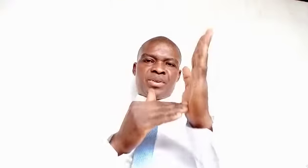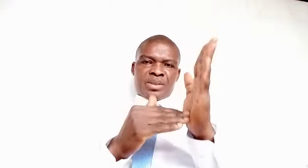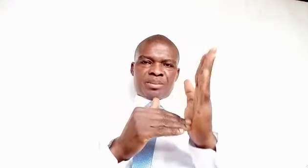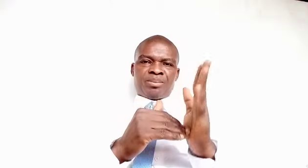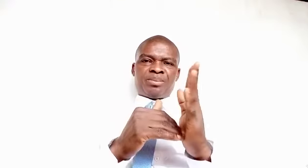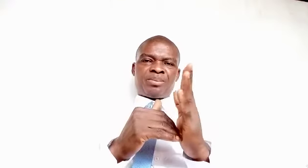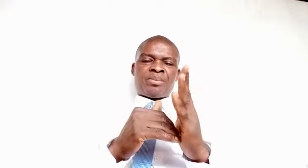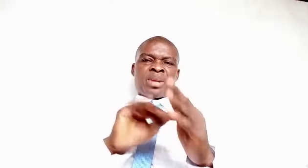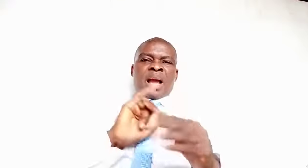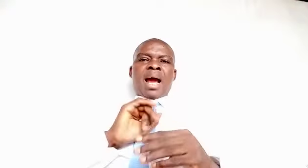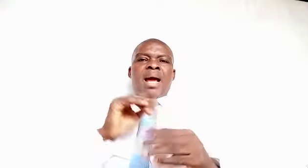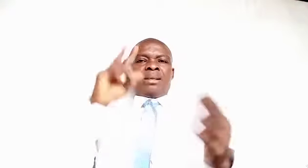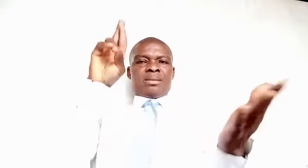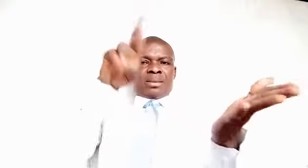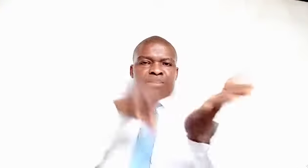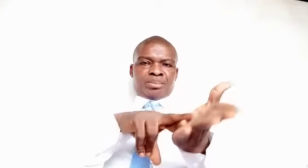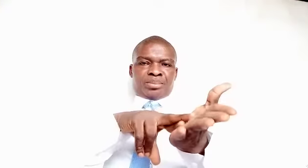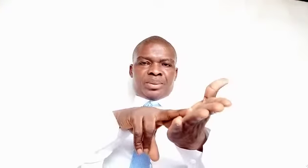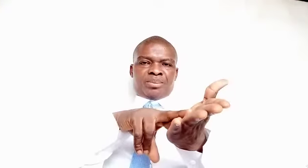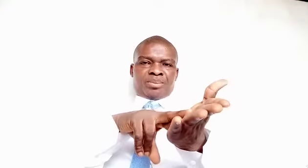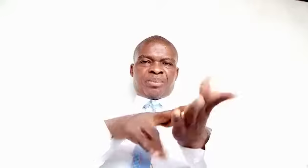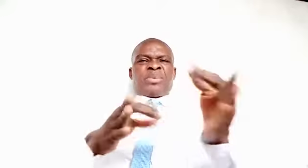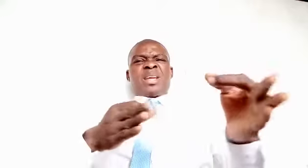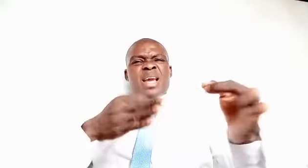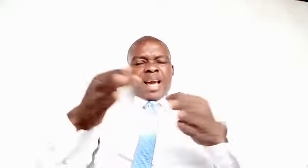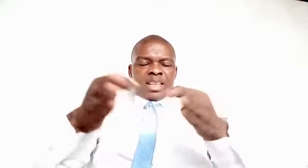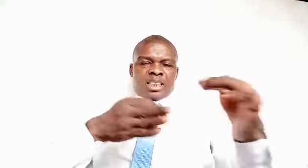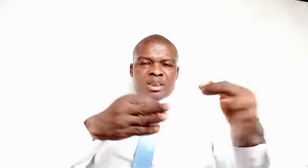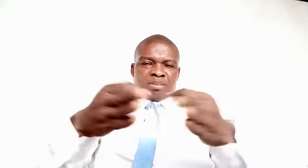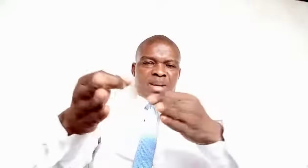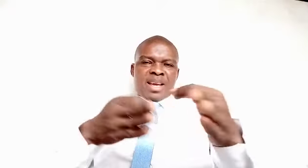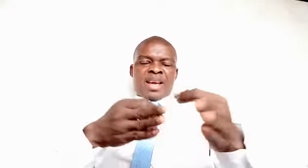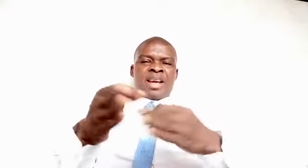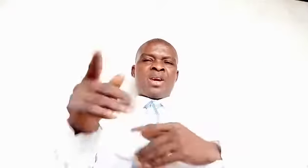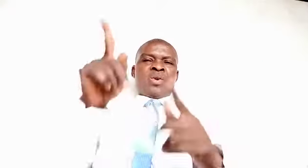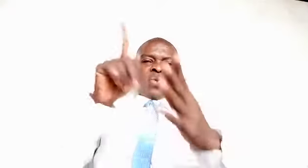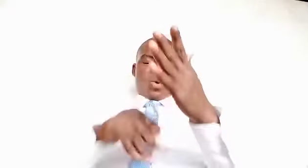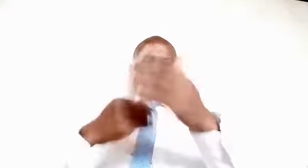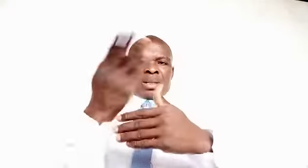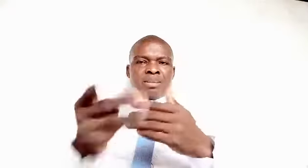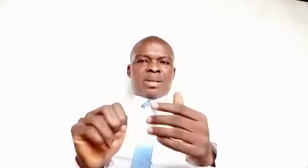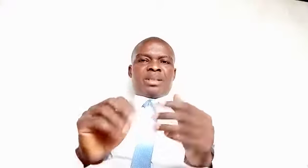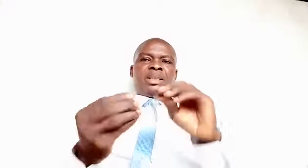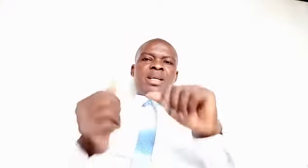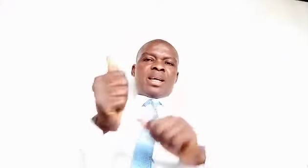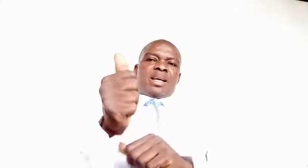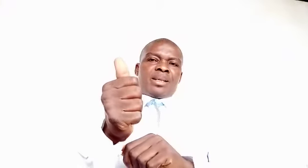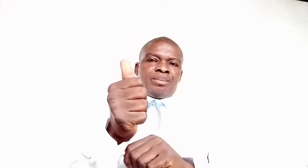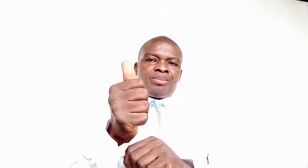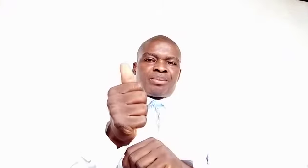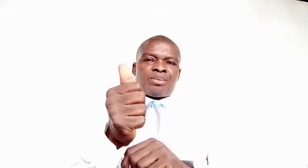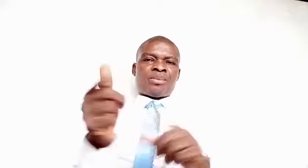I repeat, explain briefly what brings about the following. A, day and